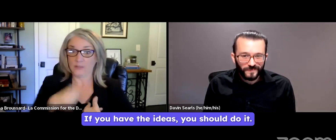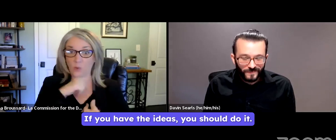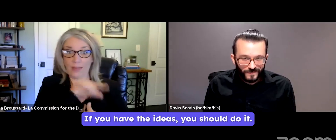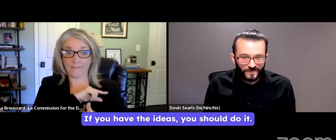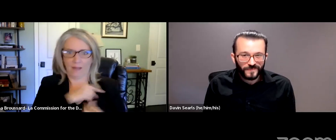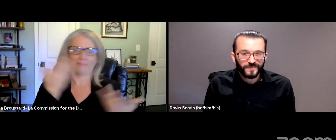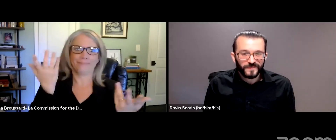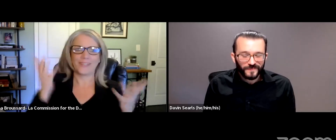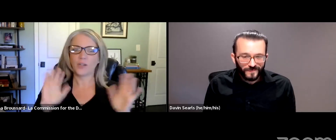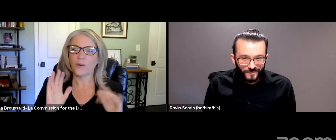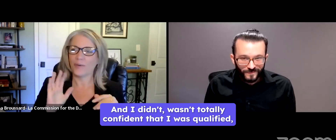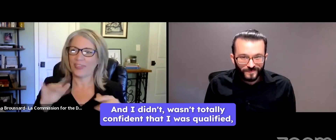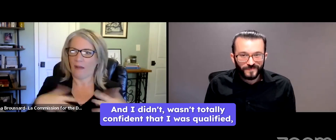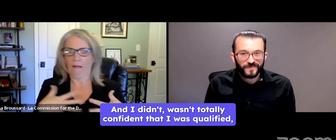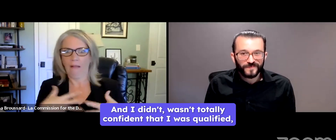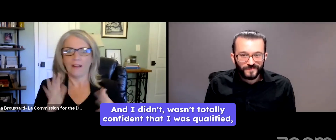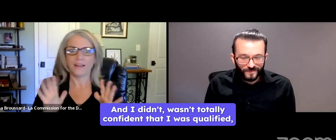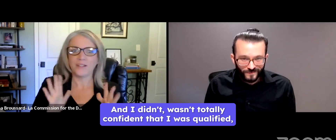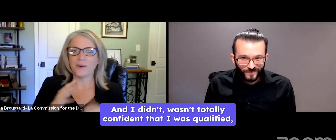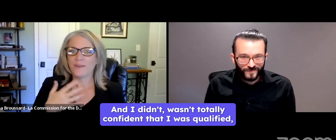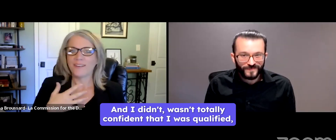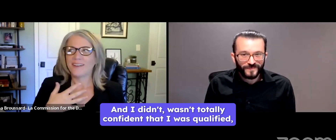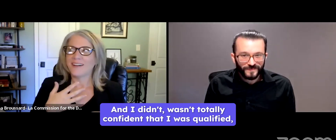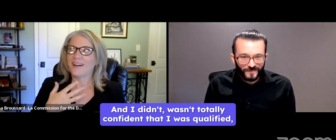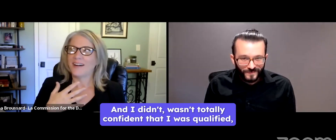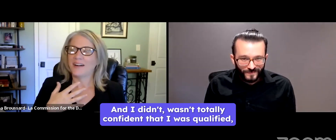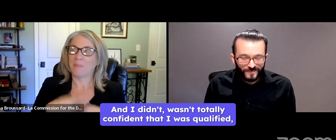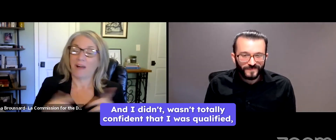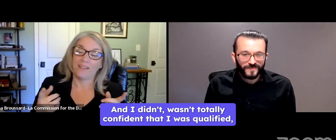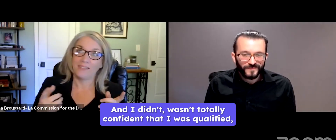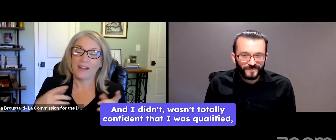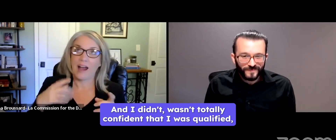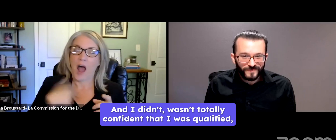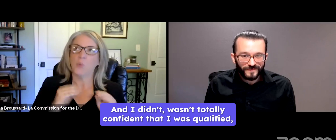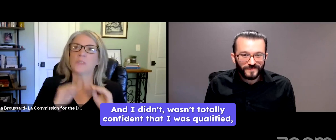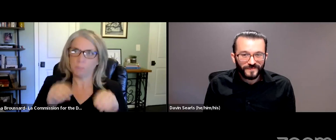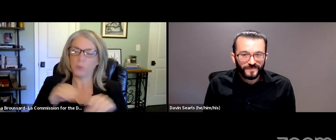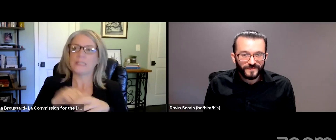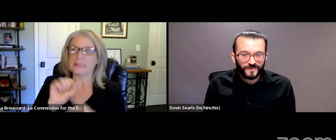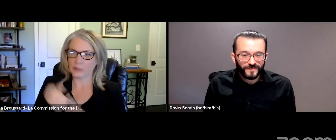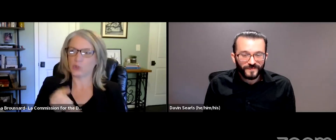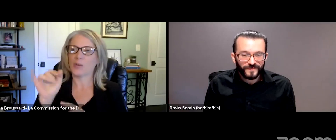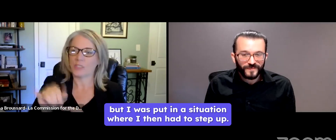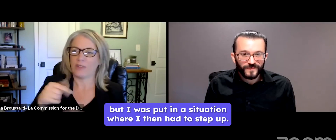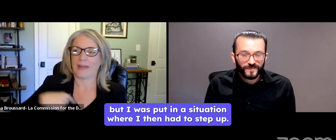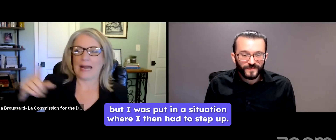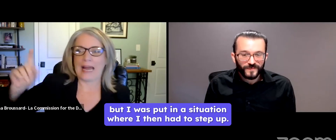should do it. And wasn't totally confident that I was qualified, but I